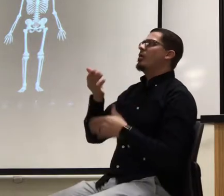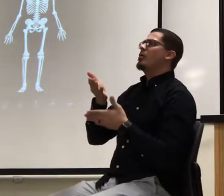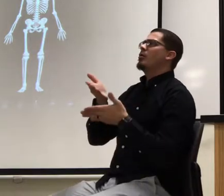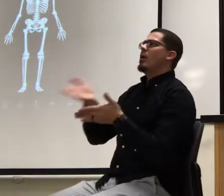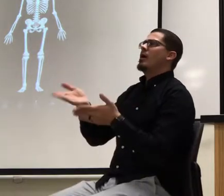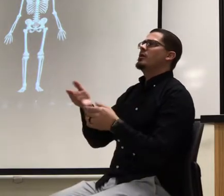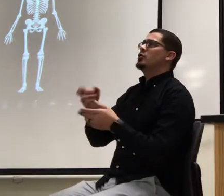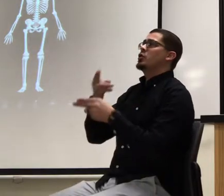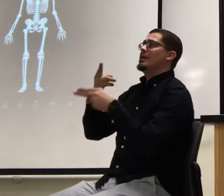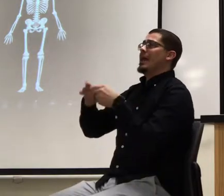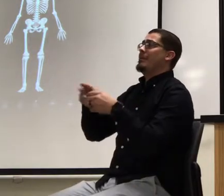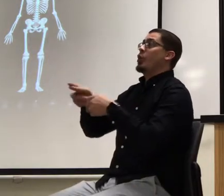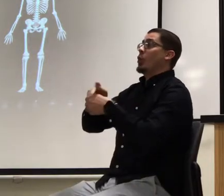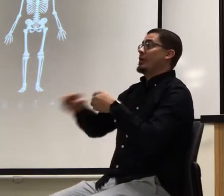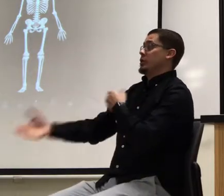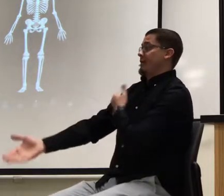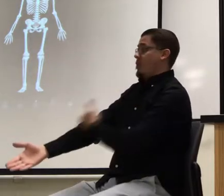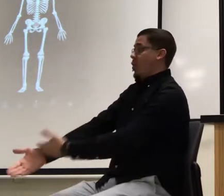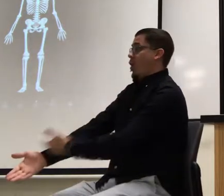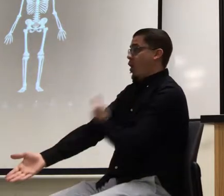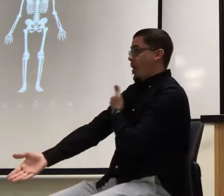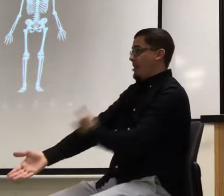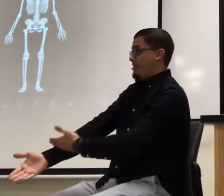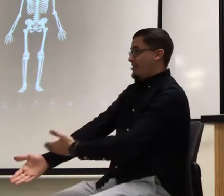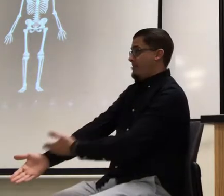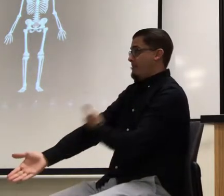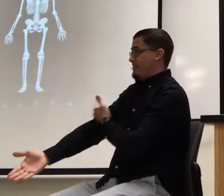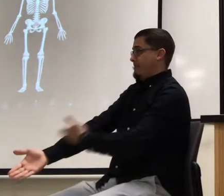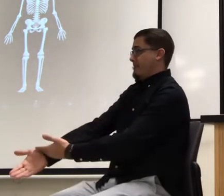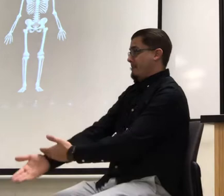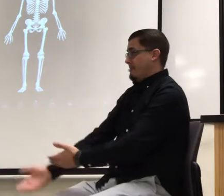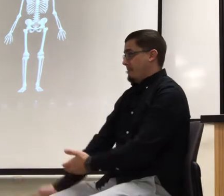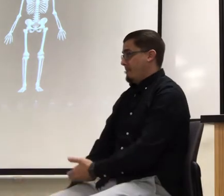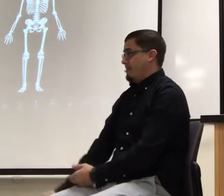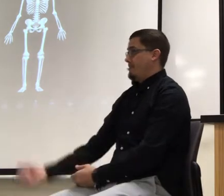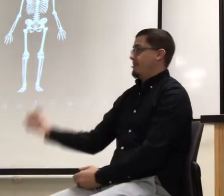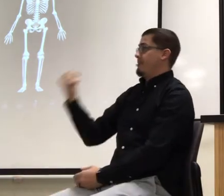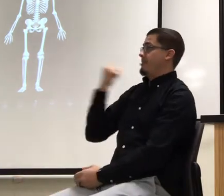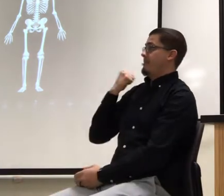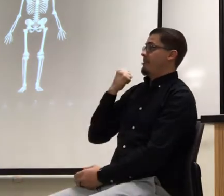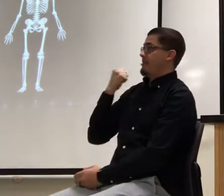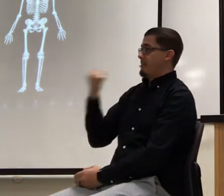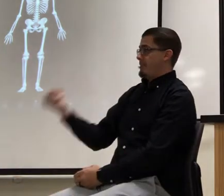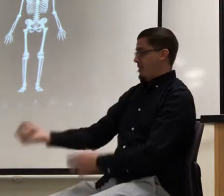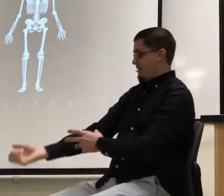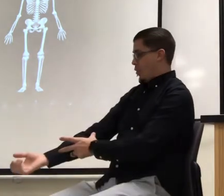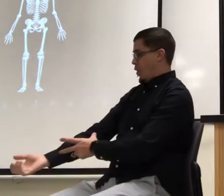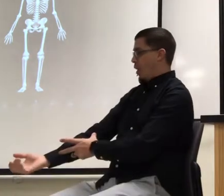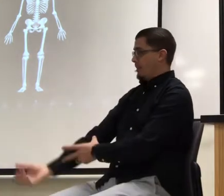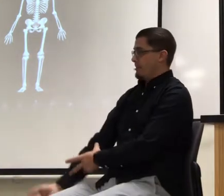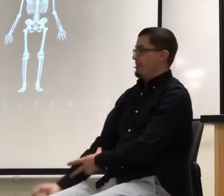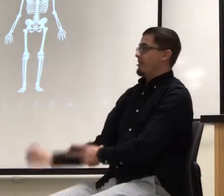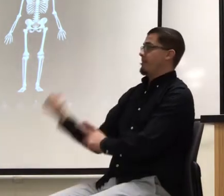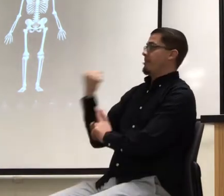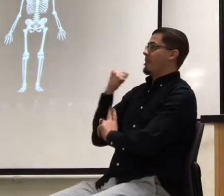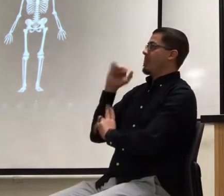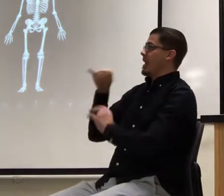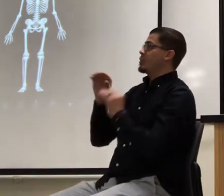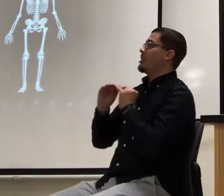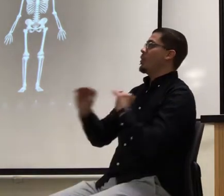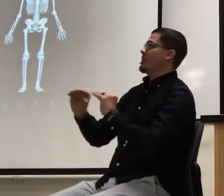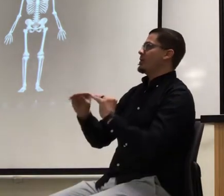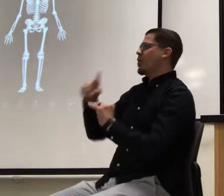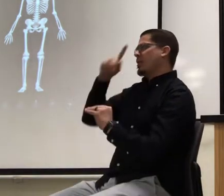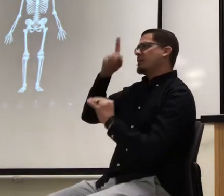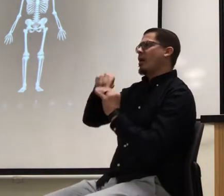that's moving. The forearm is the region between the elbow and the wrist. So that's the forearm that you're moving, okay? So, you know,